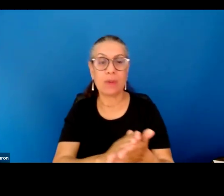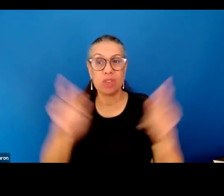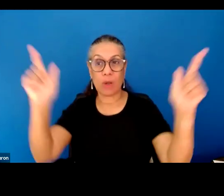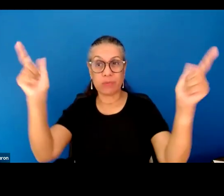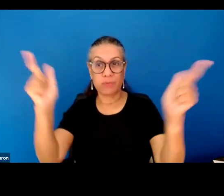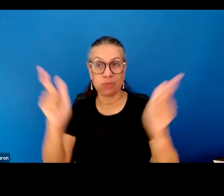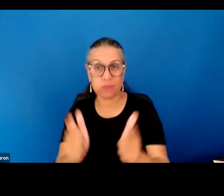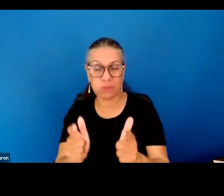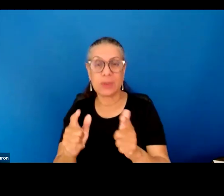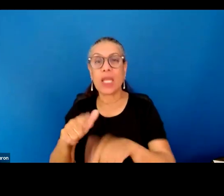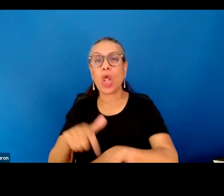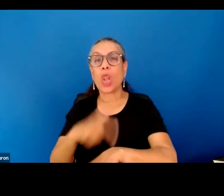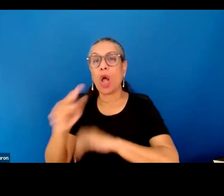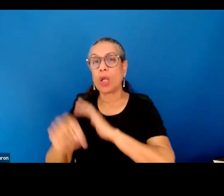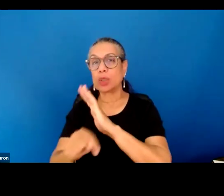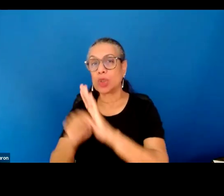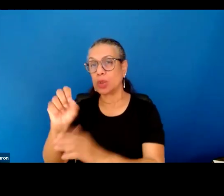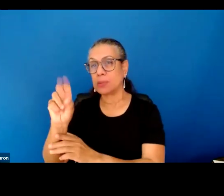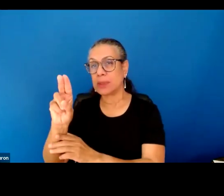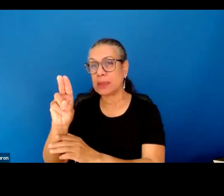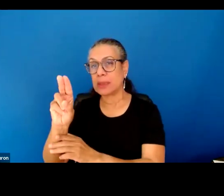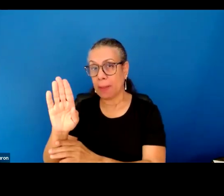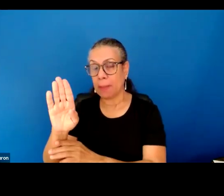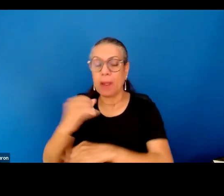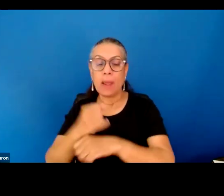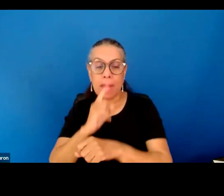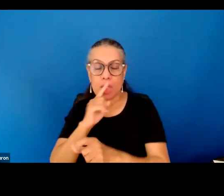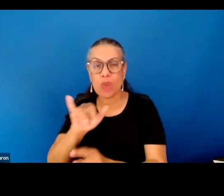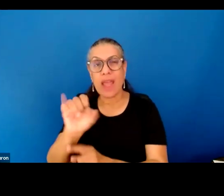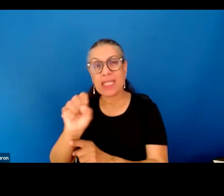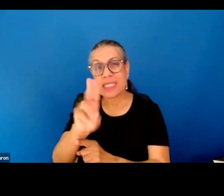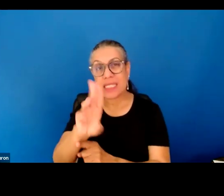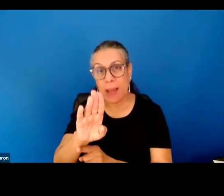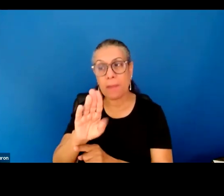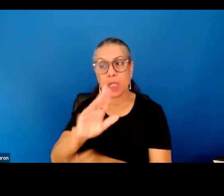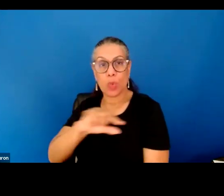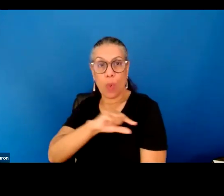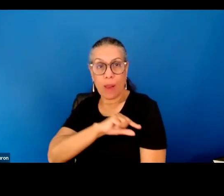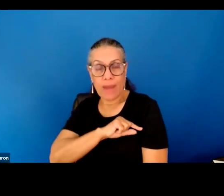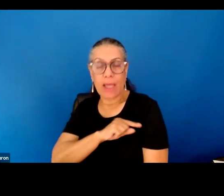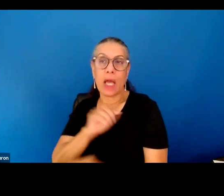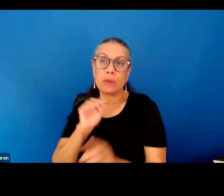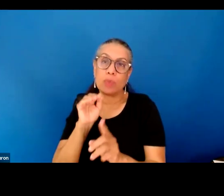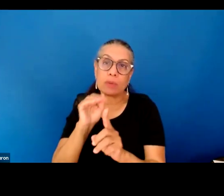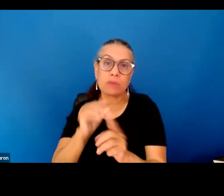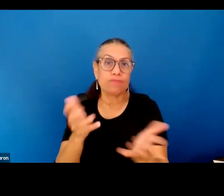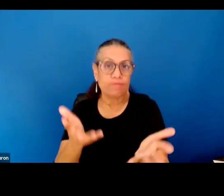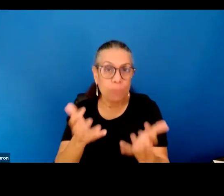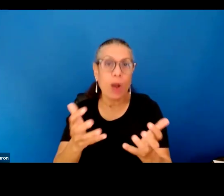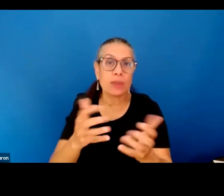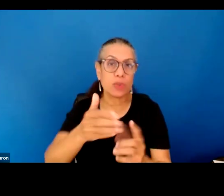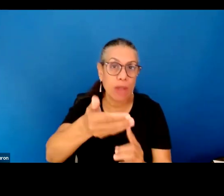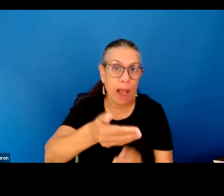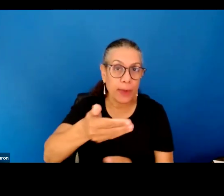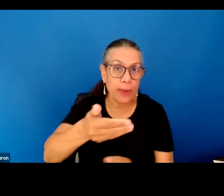long-term sub in there, making sure the long-term sub is qualified as we continue to try to push on the hiring and the recruiting.